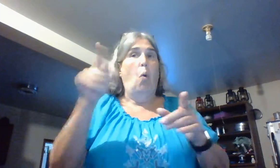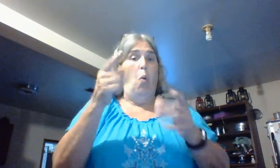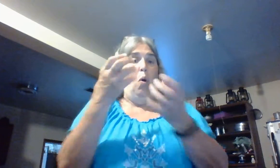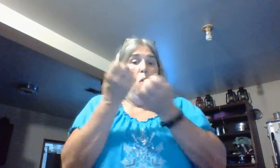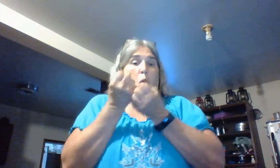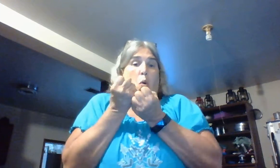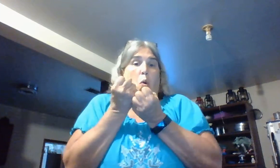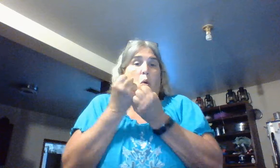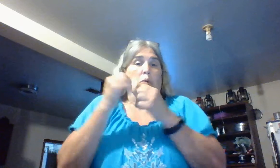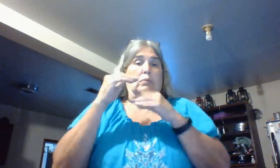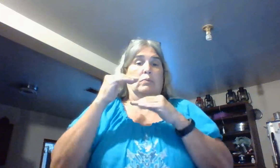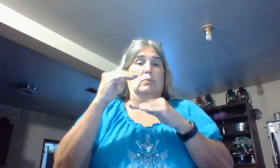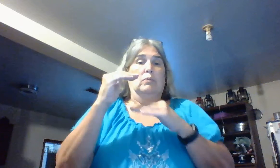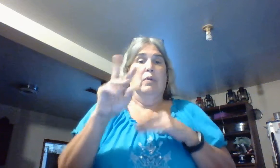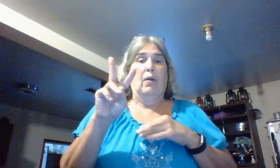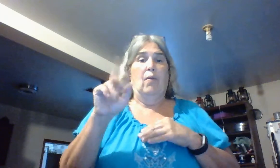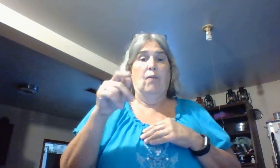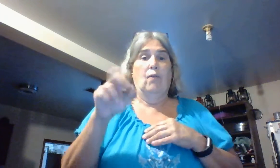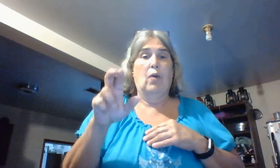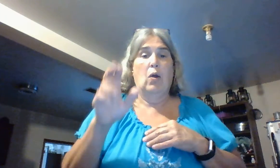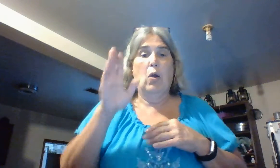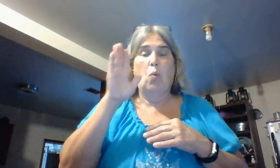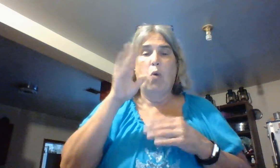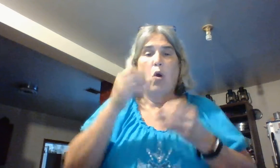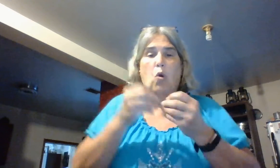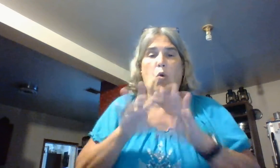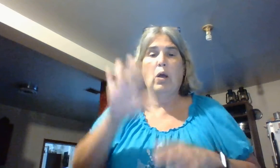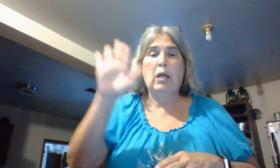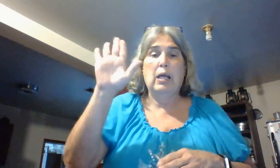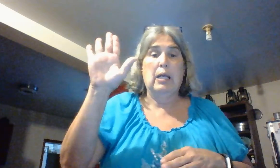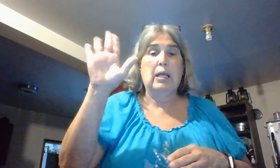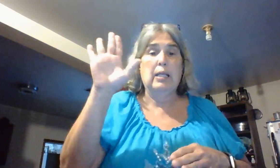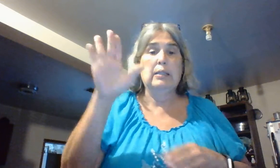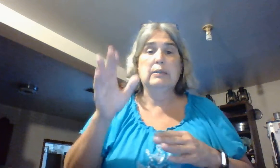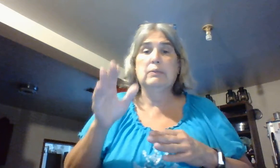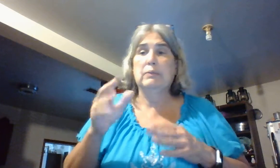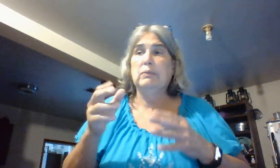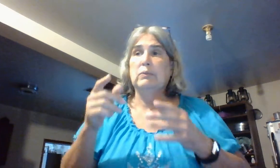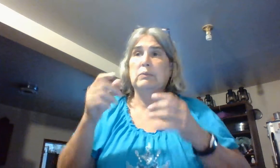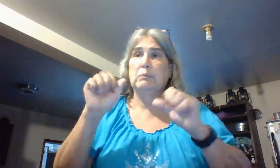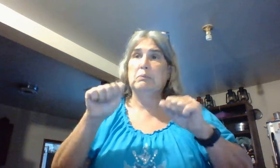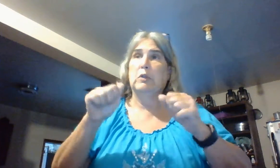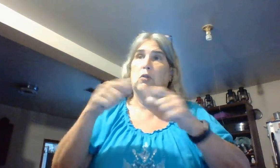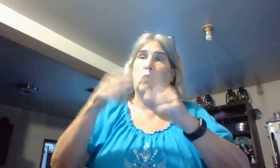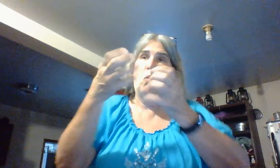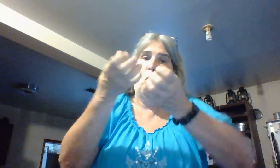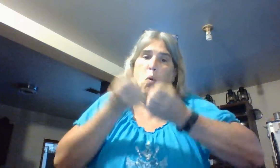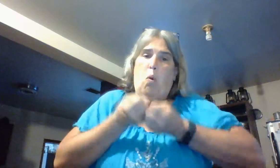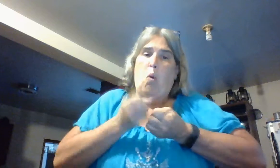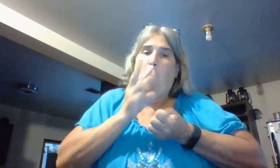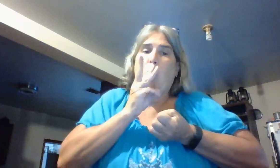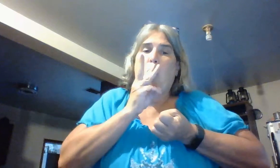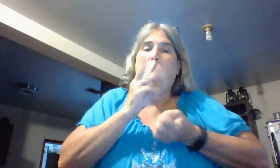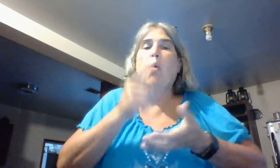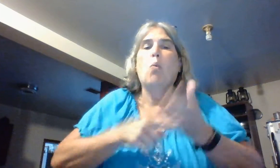a point where it loses its ability to hold water vapor, what does it do?